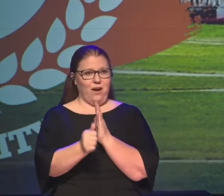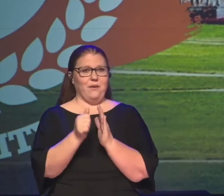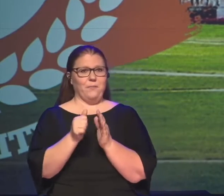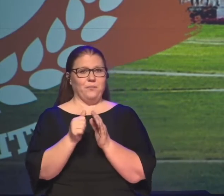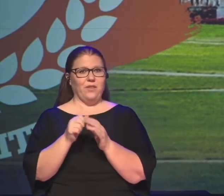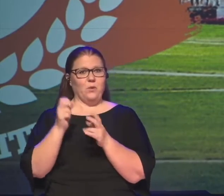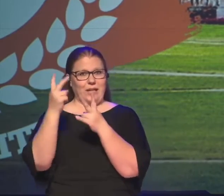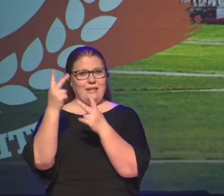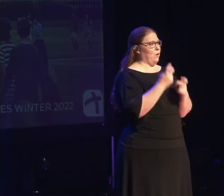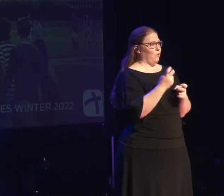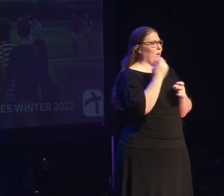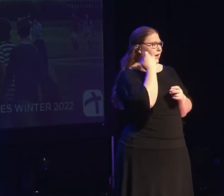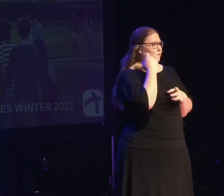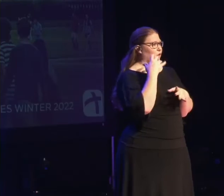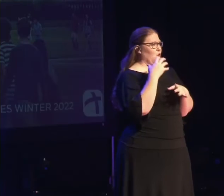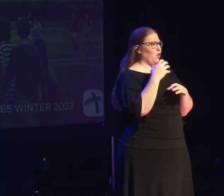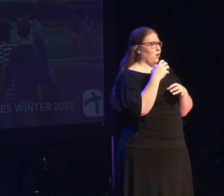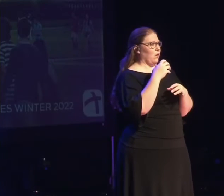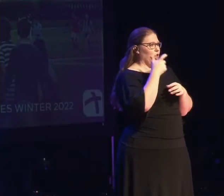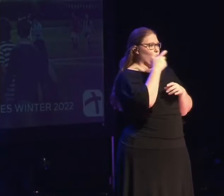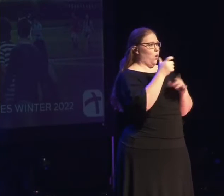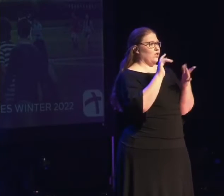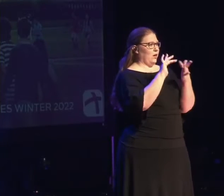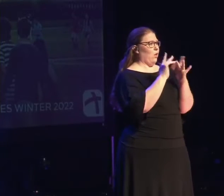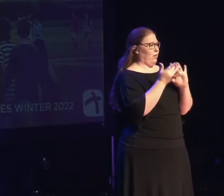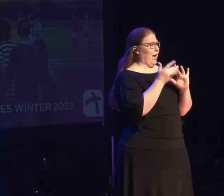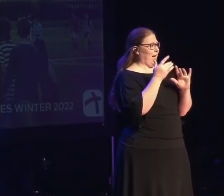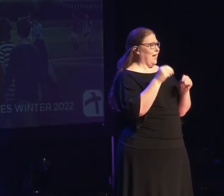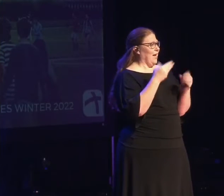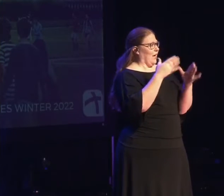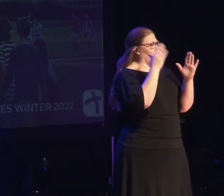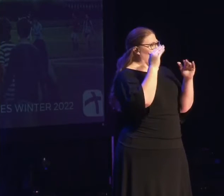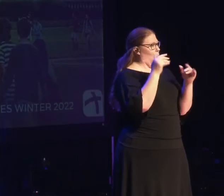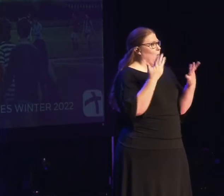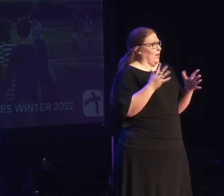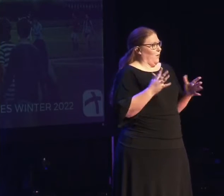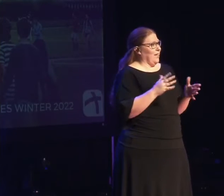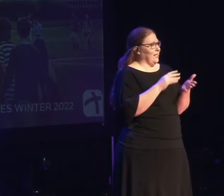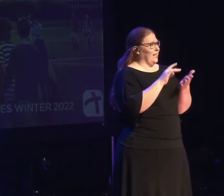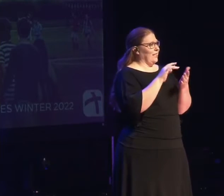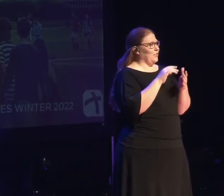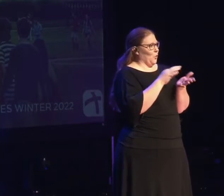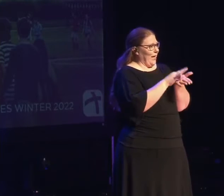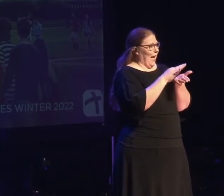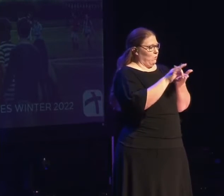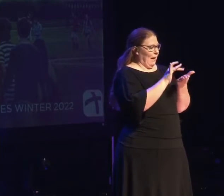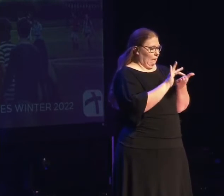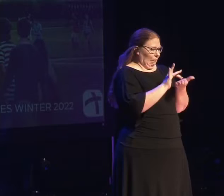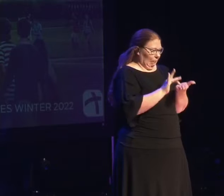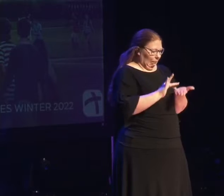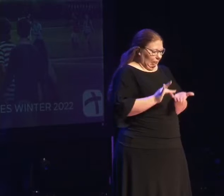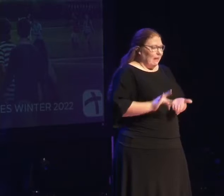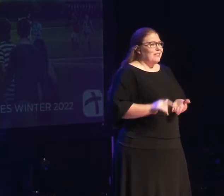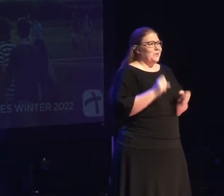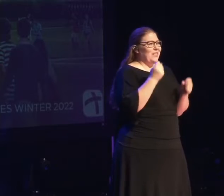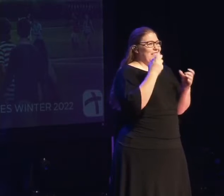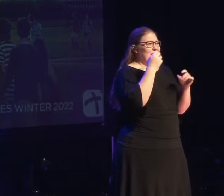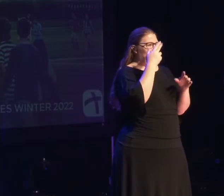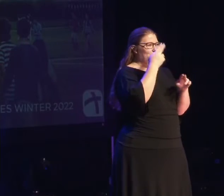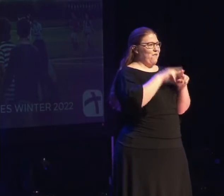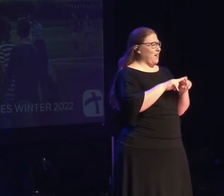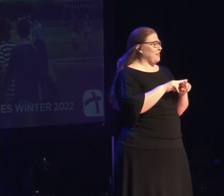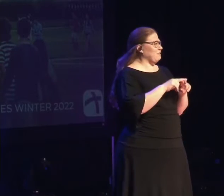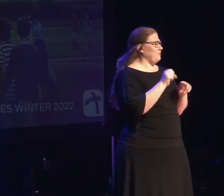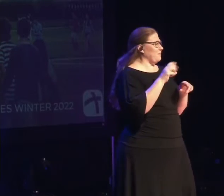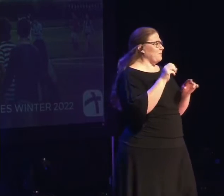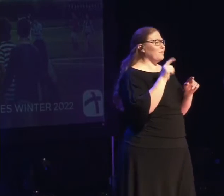tuning in online, and it just gives you hope that it ends. You can just count down the fill-ins there, so it's a lot of fun. So thanks for being here today. Hey, just